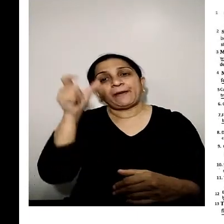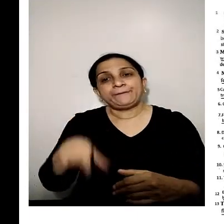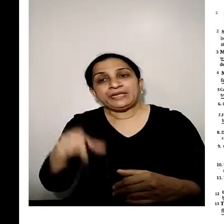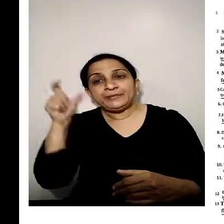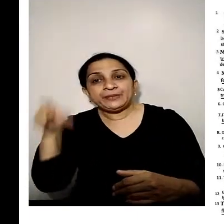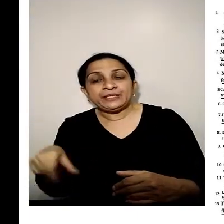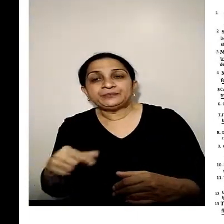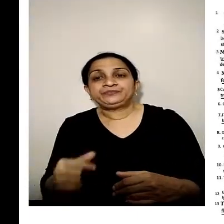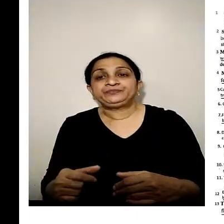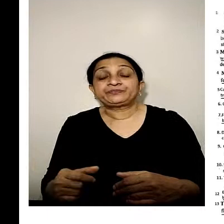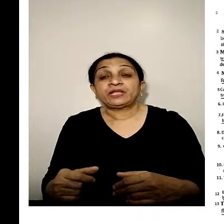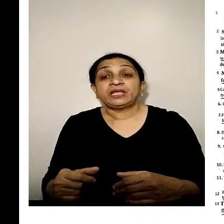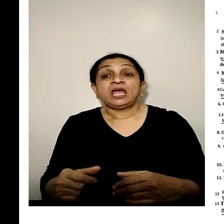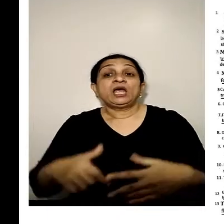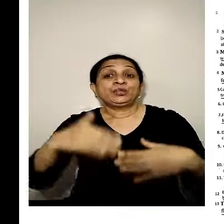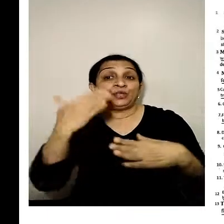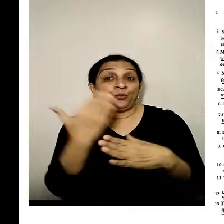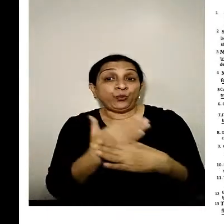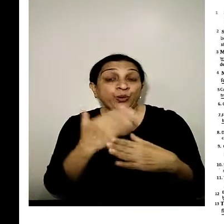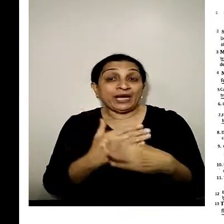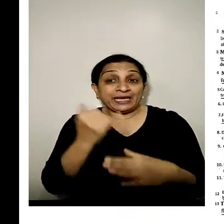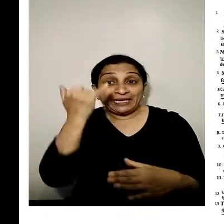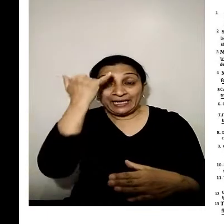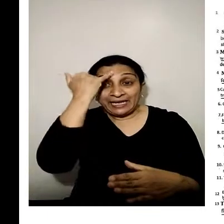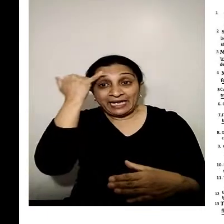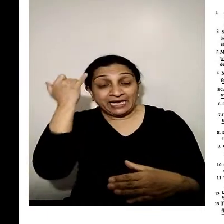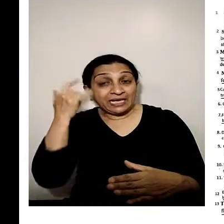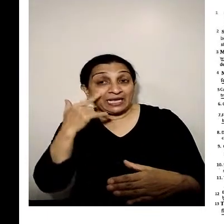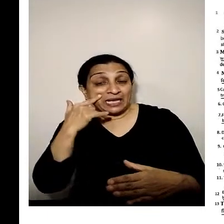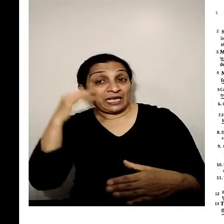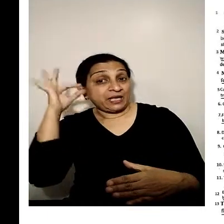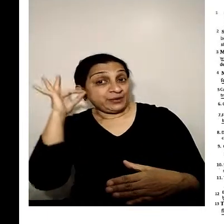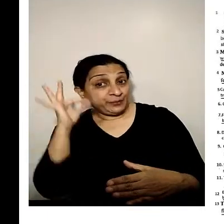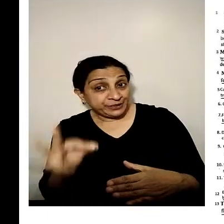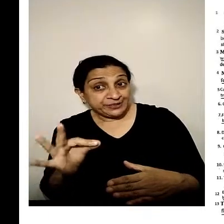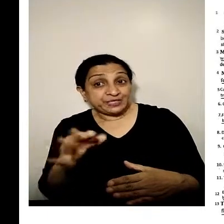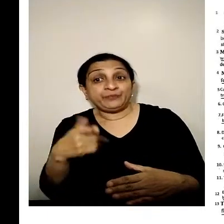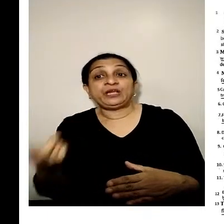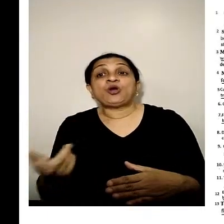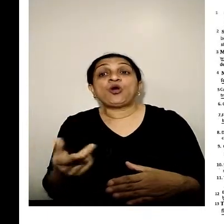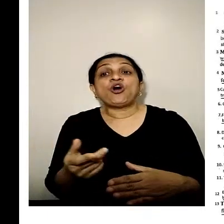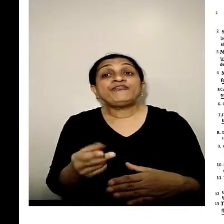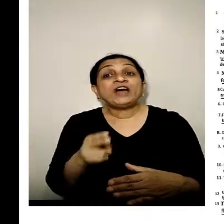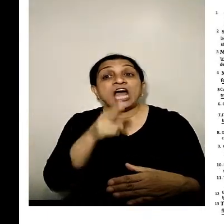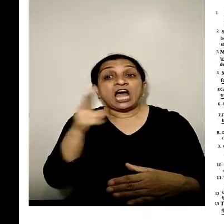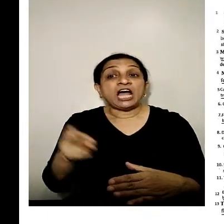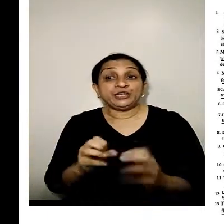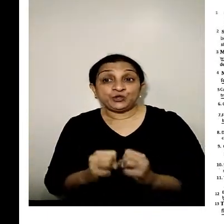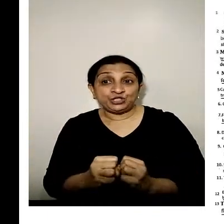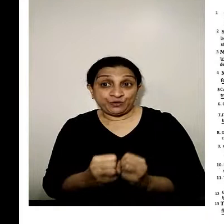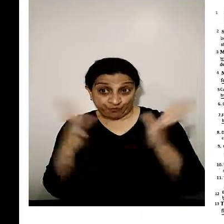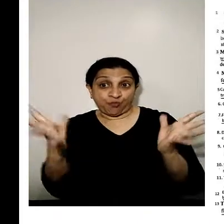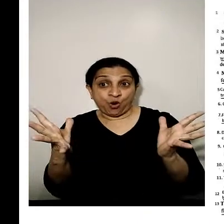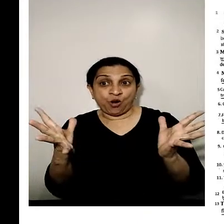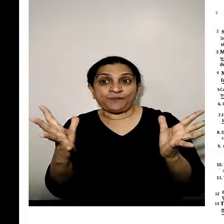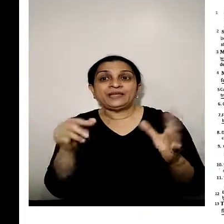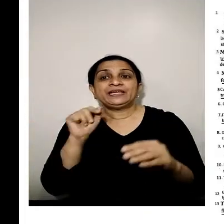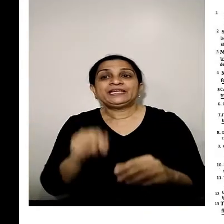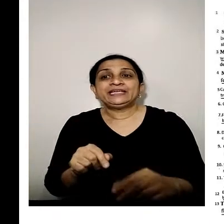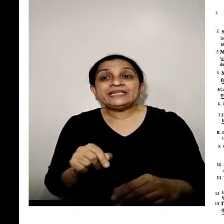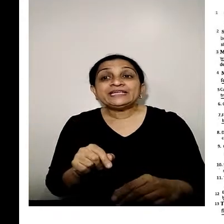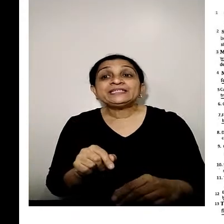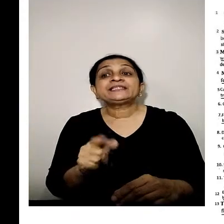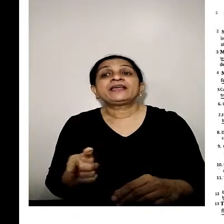these people. The working principle of hydrogen